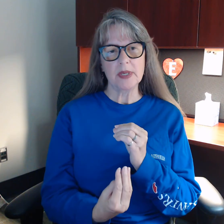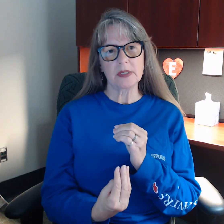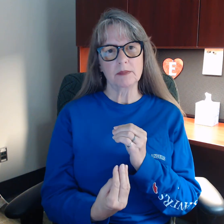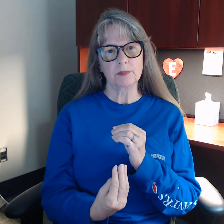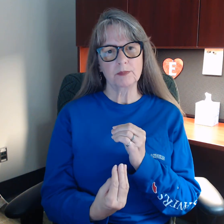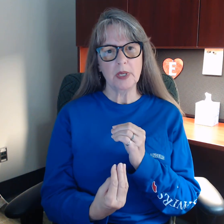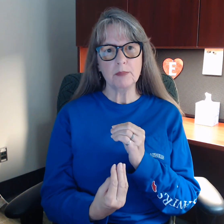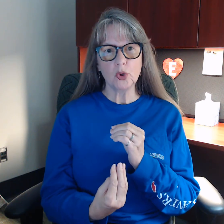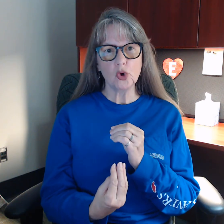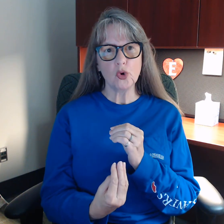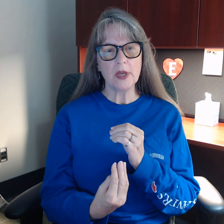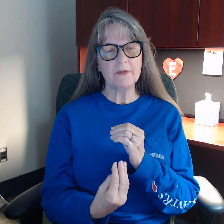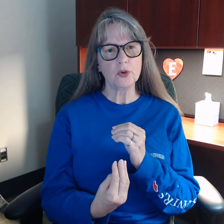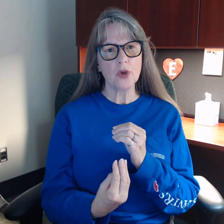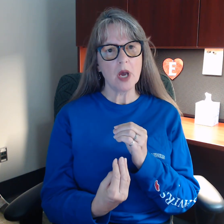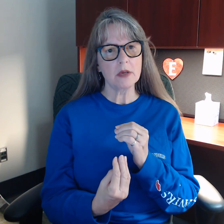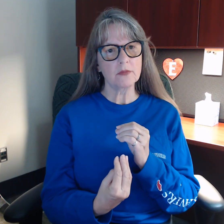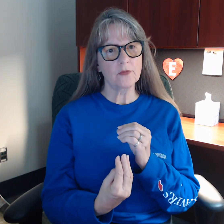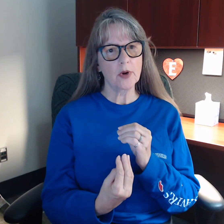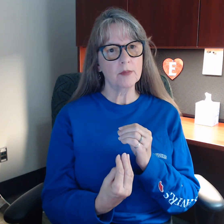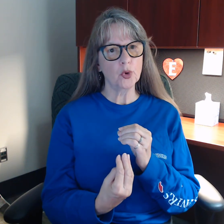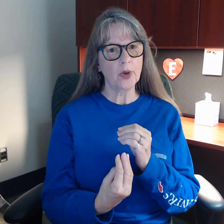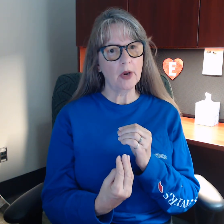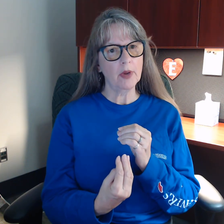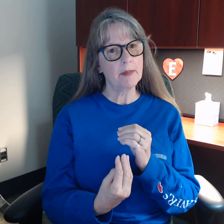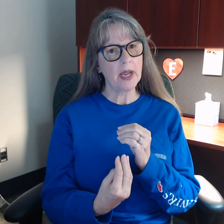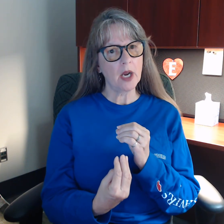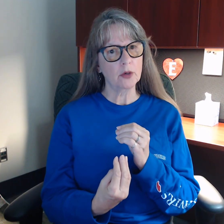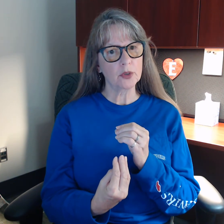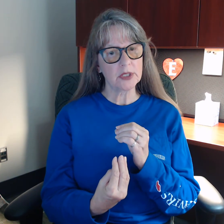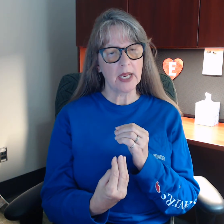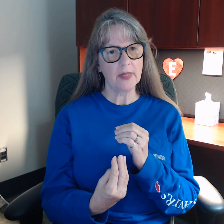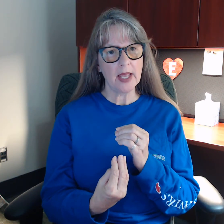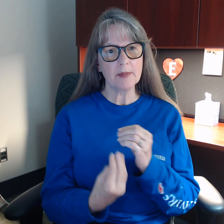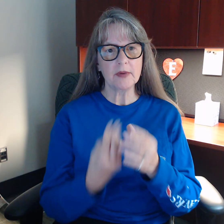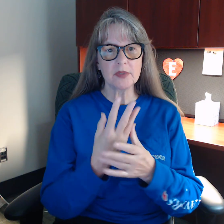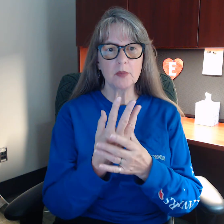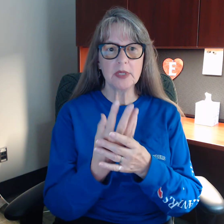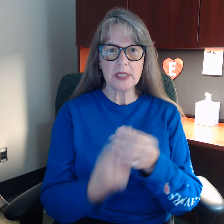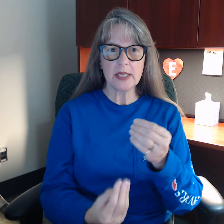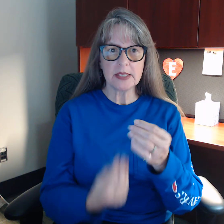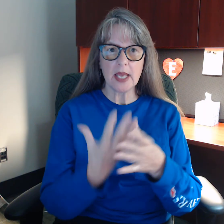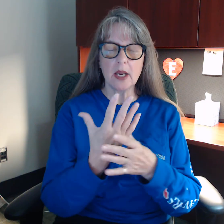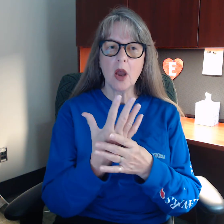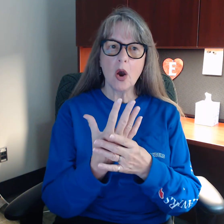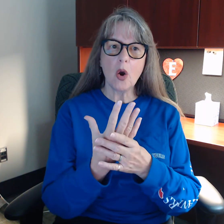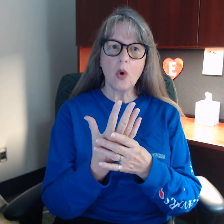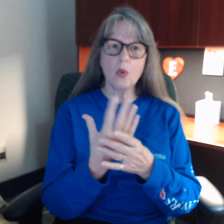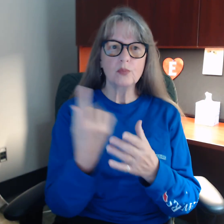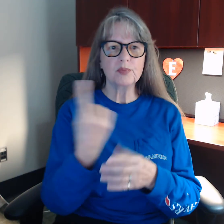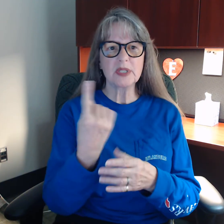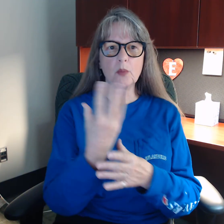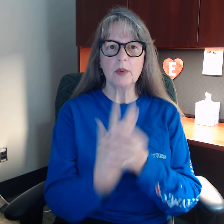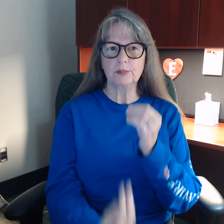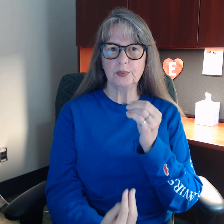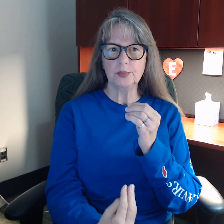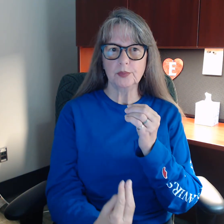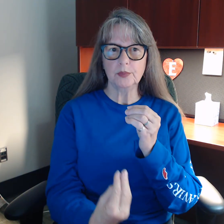some people, if they're not from your area, may not understand that. But if someone does that, oh, someone in